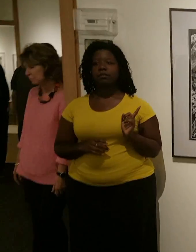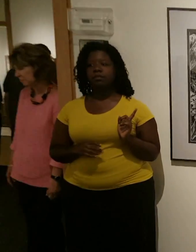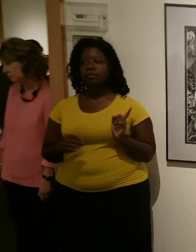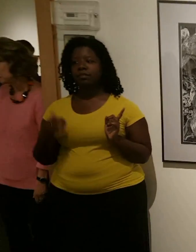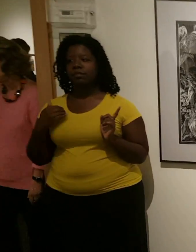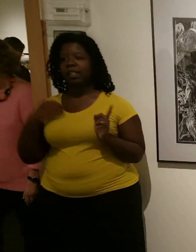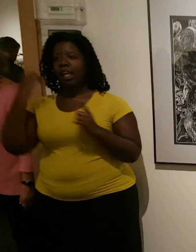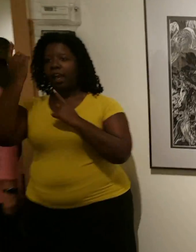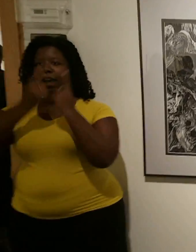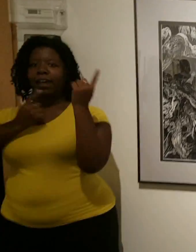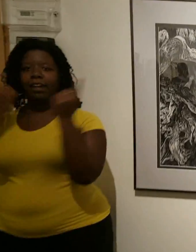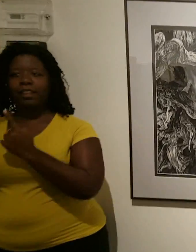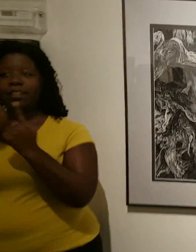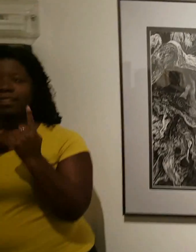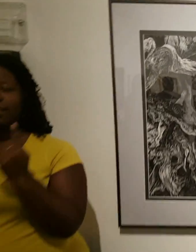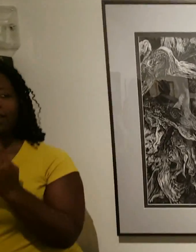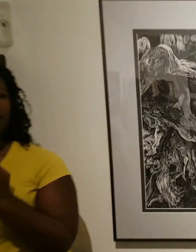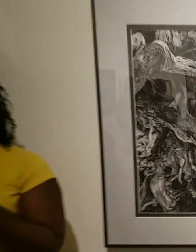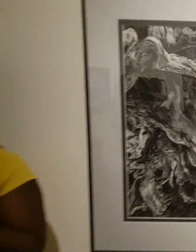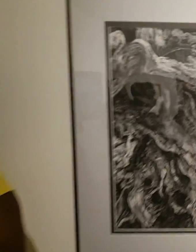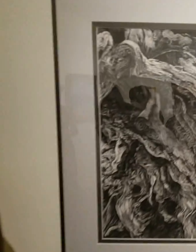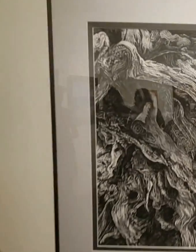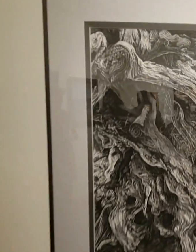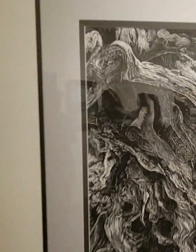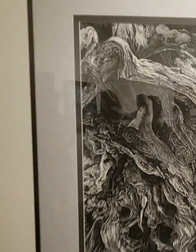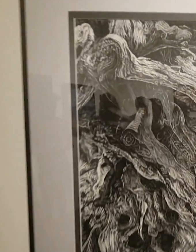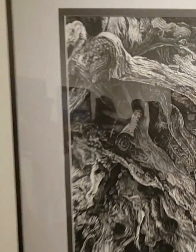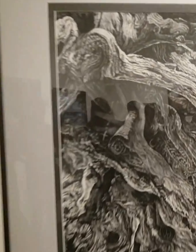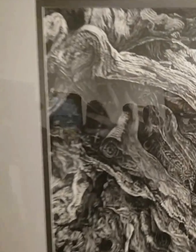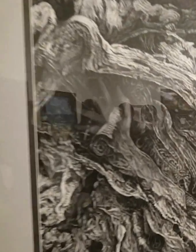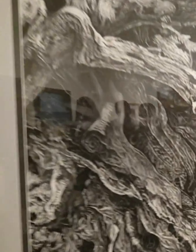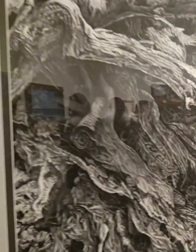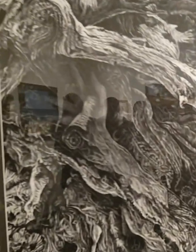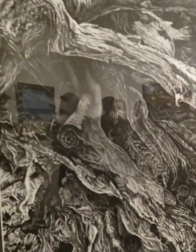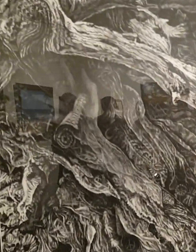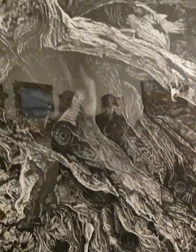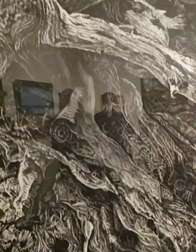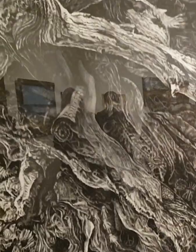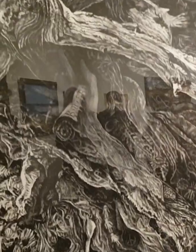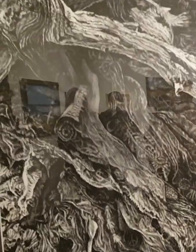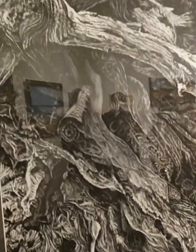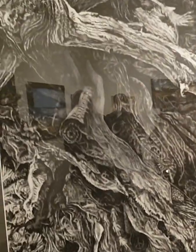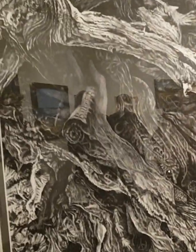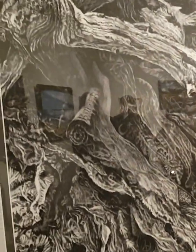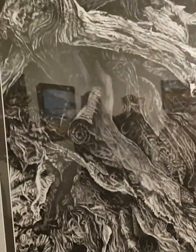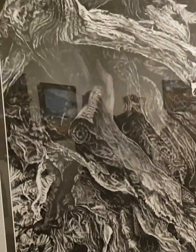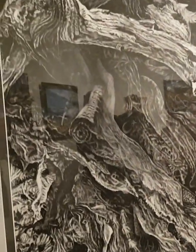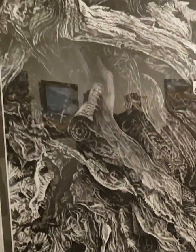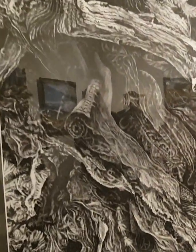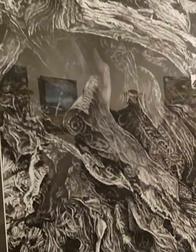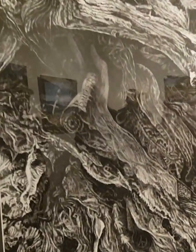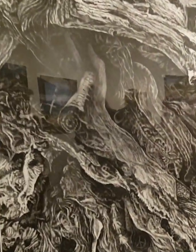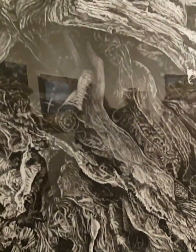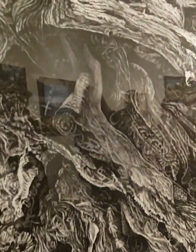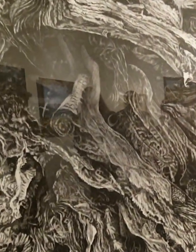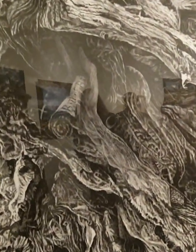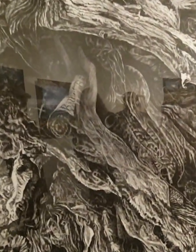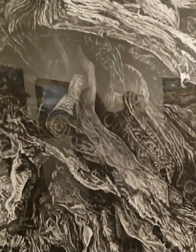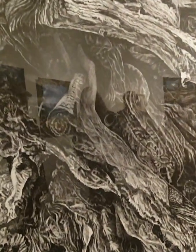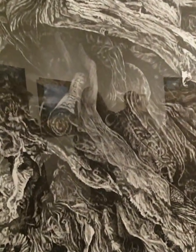had to think as I was doing it, which that's part of the reason that it took me so darn long to do